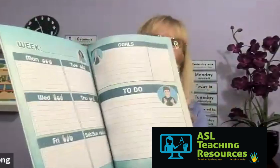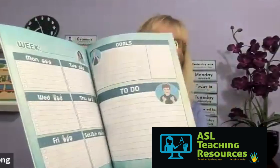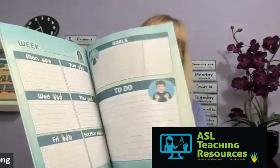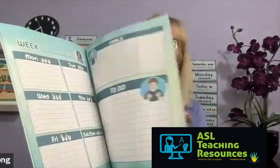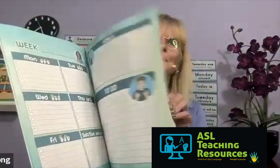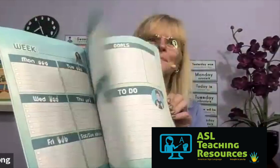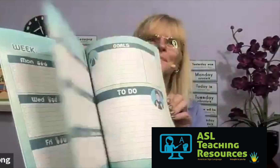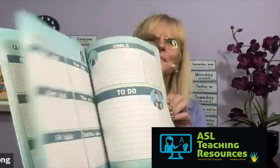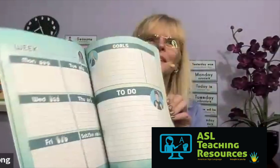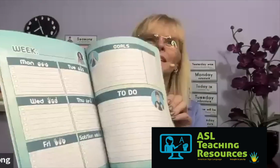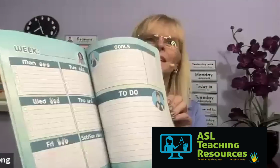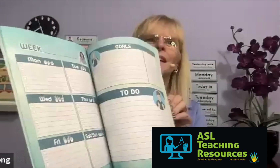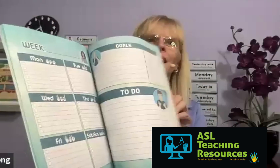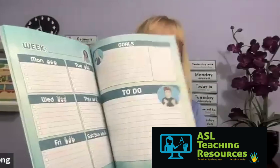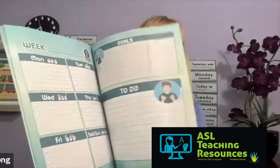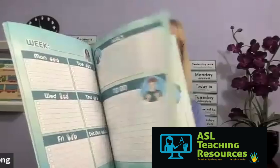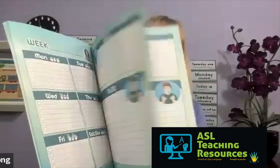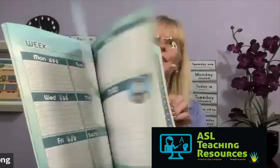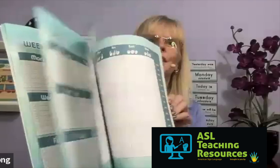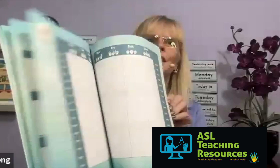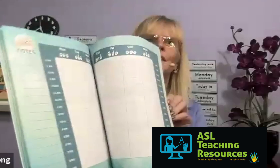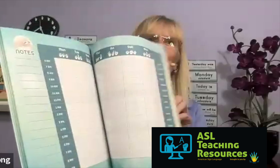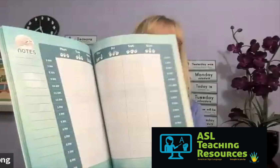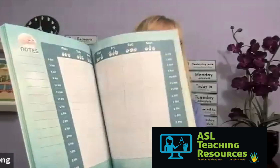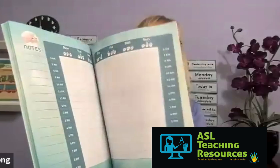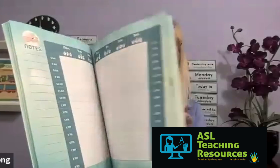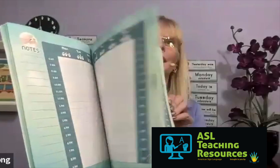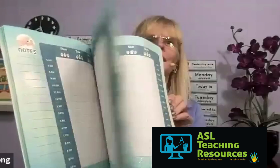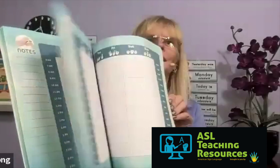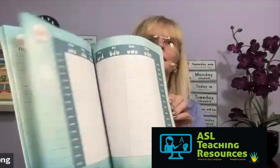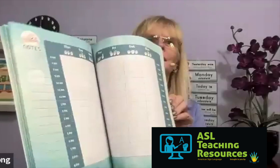Okay. There you go. And it has